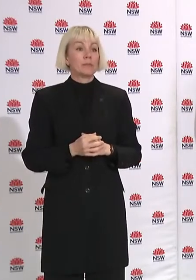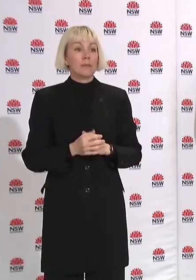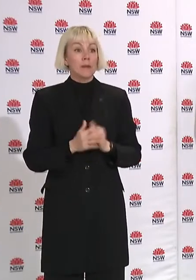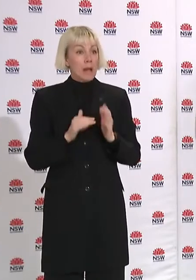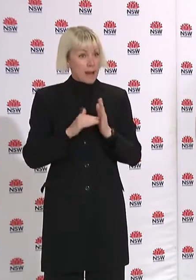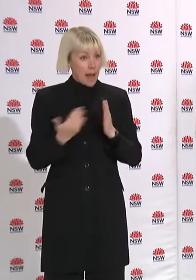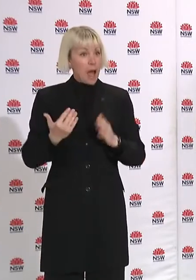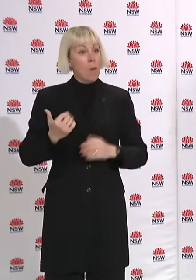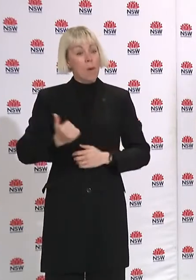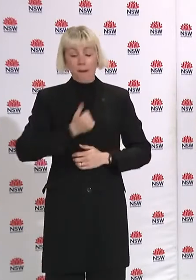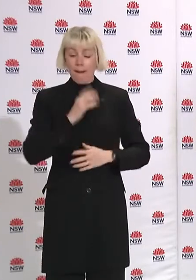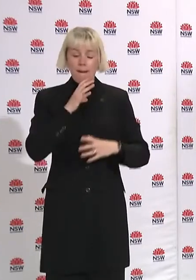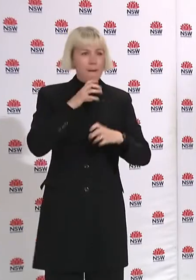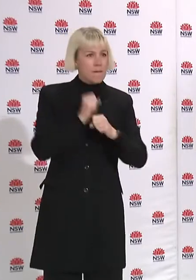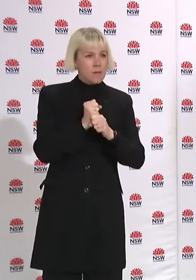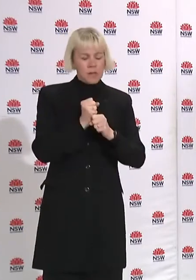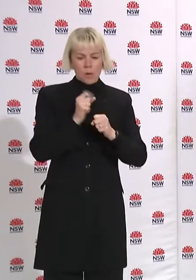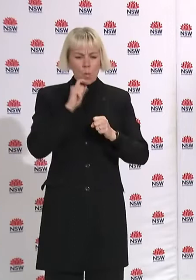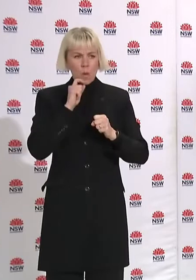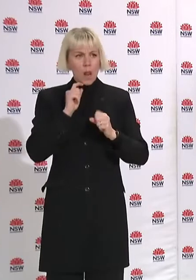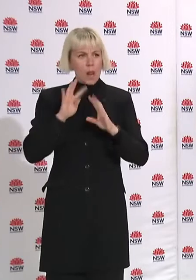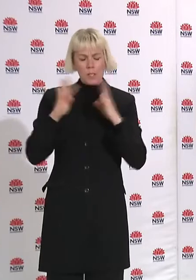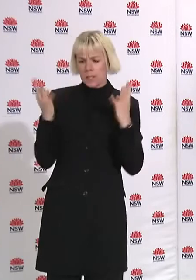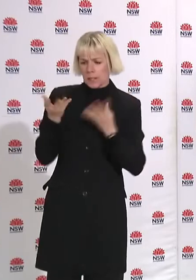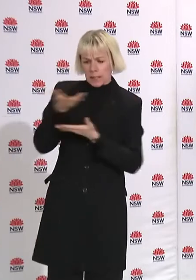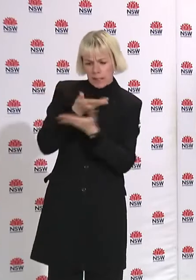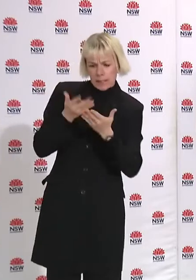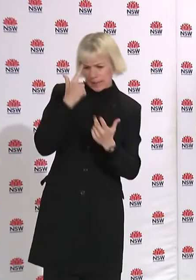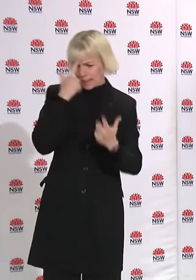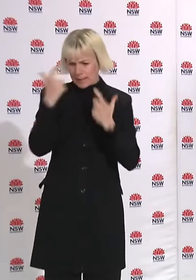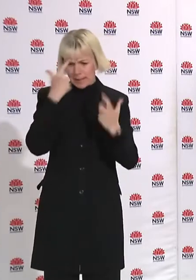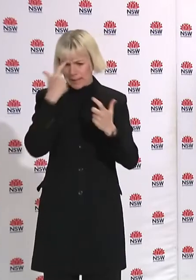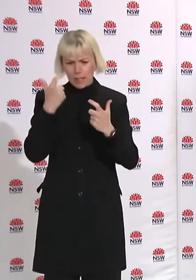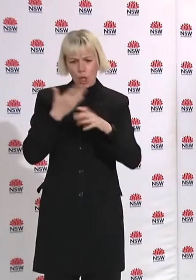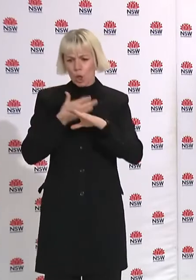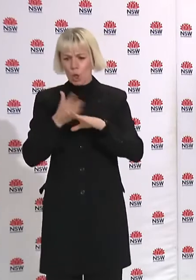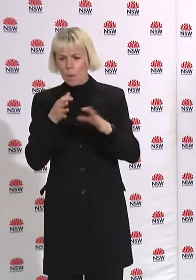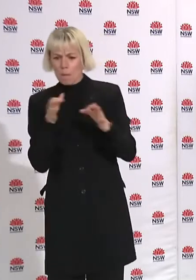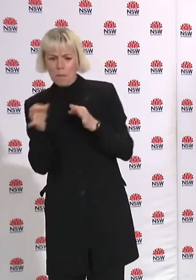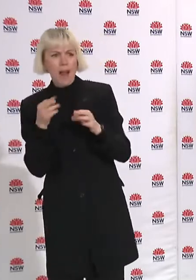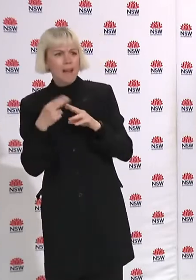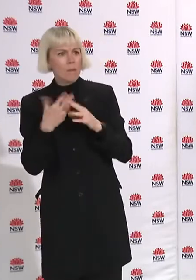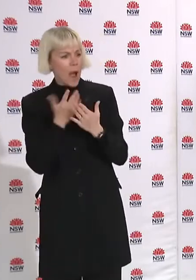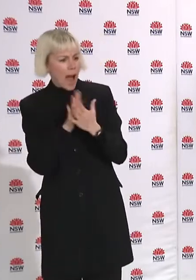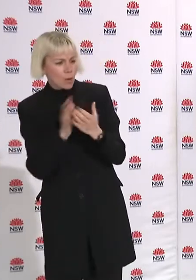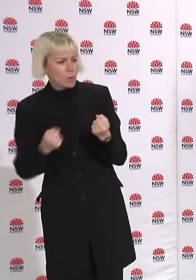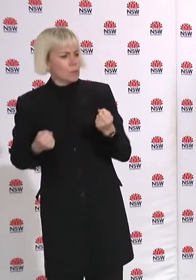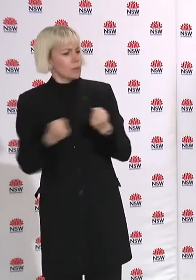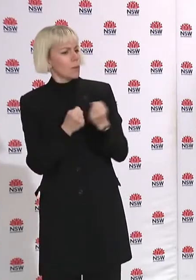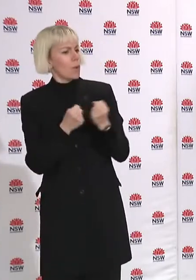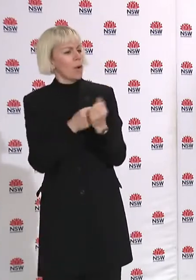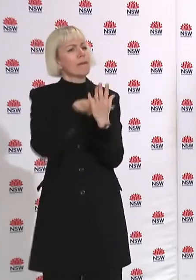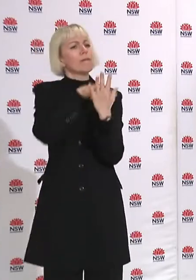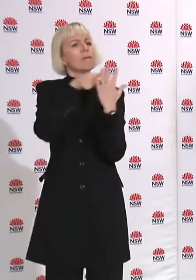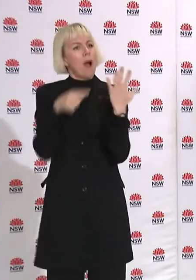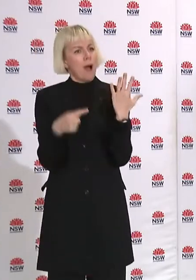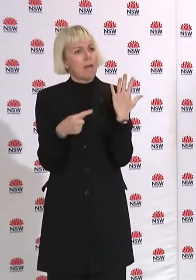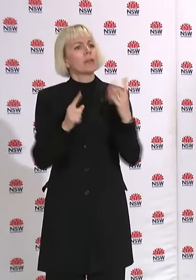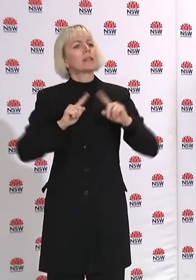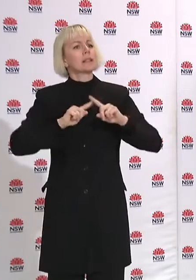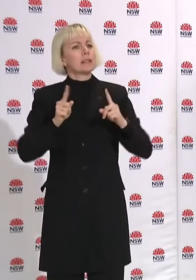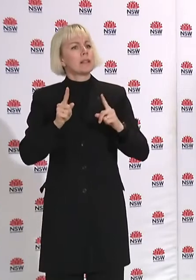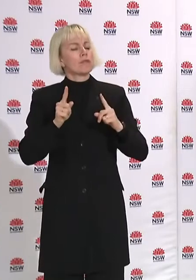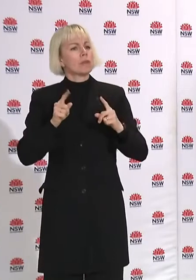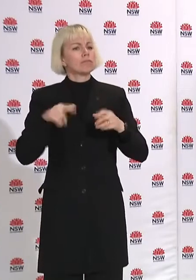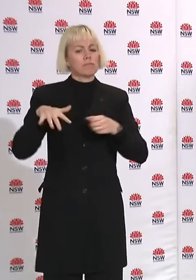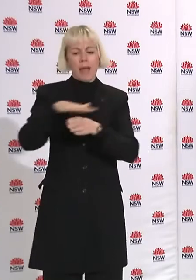efforts to think innovatively and outside the box as to how we can get direct support to people on the ground in those communities. But I just